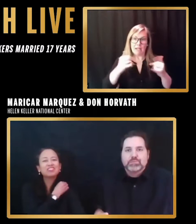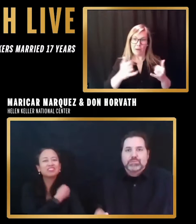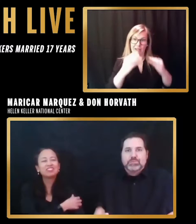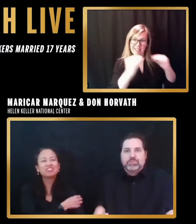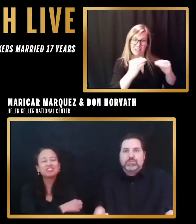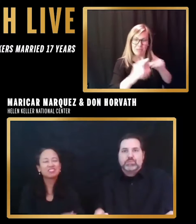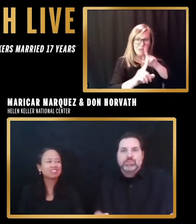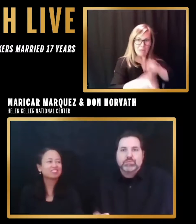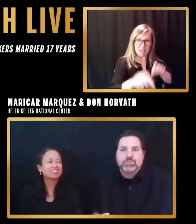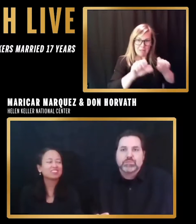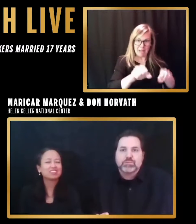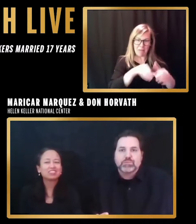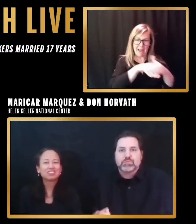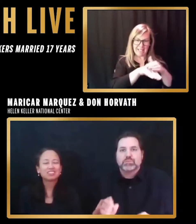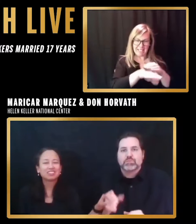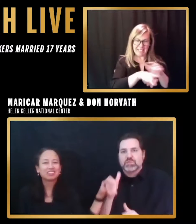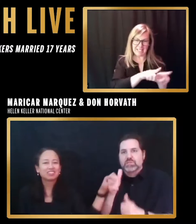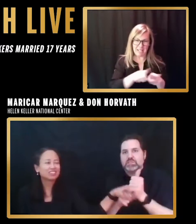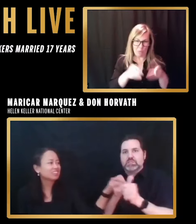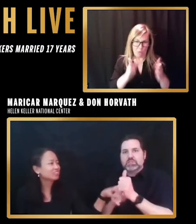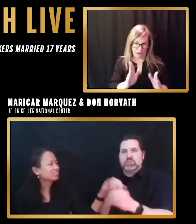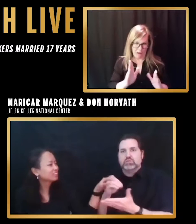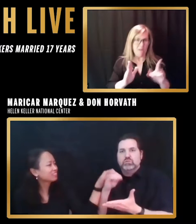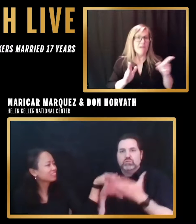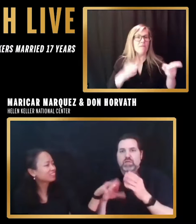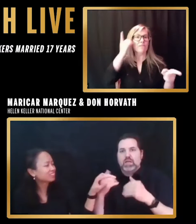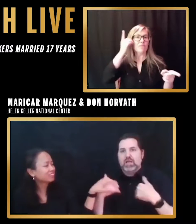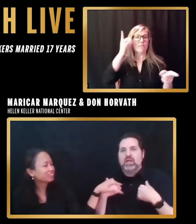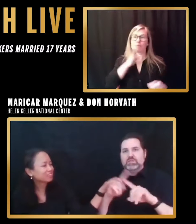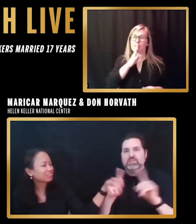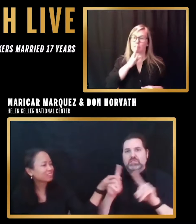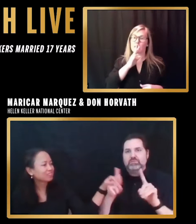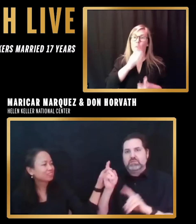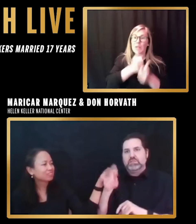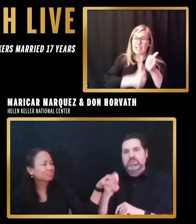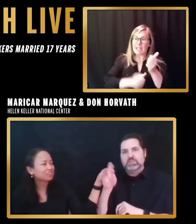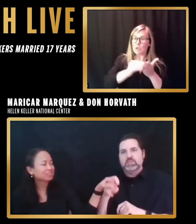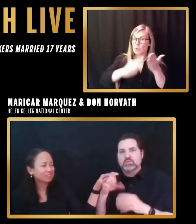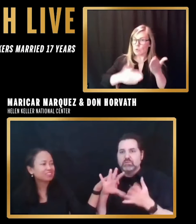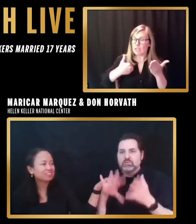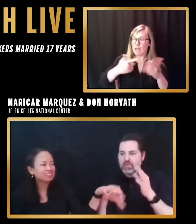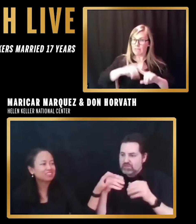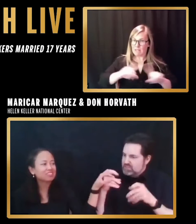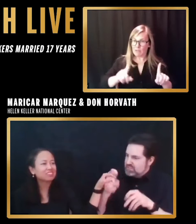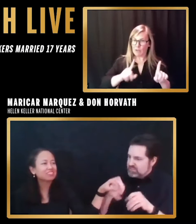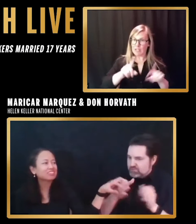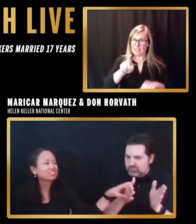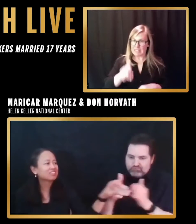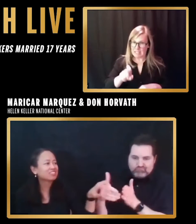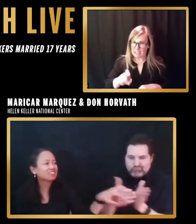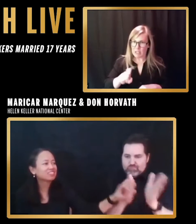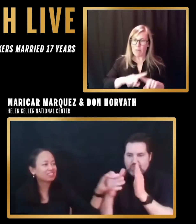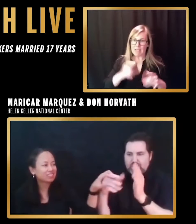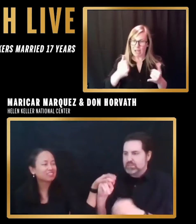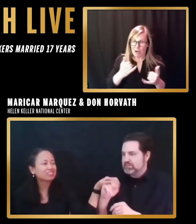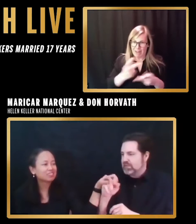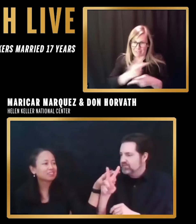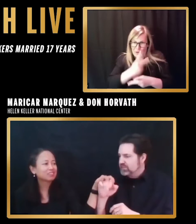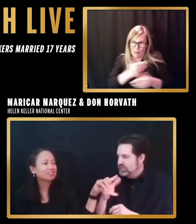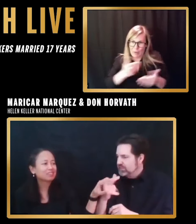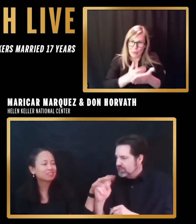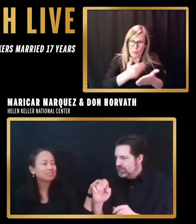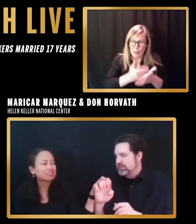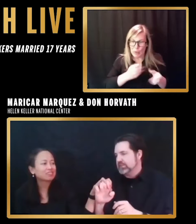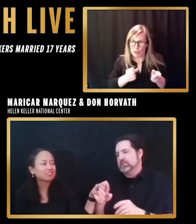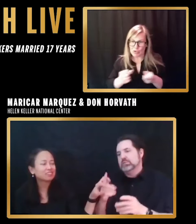So it sounds like obviously each student has different needs, and you're needing to find different strategies tailored to each individual